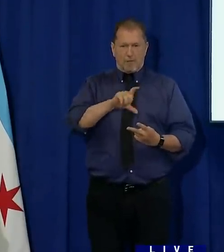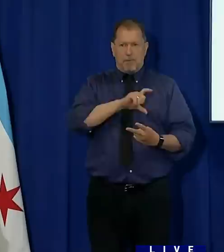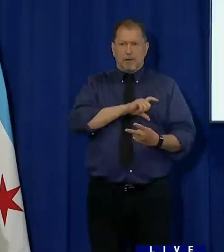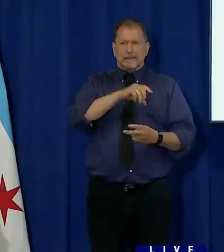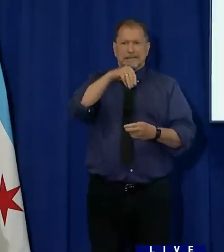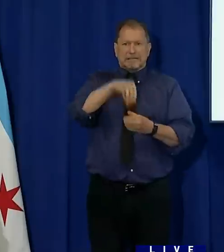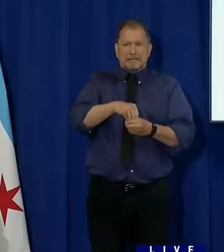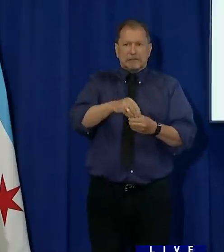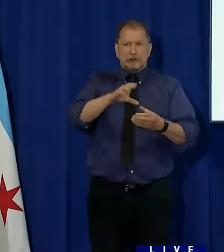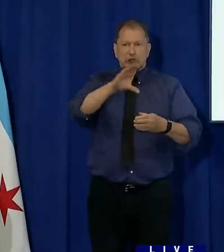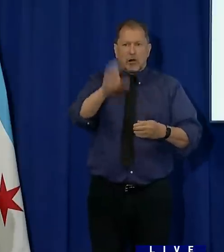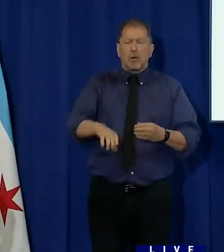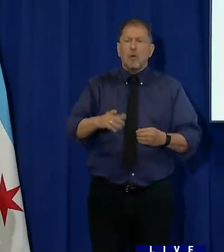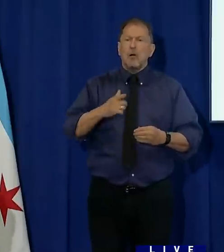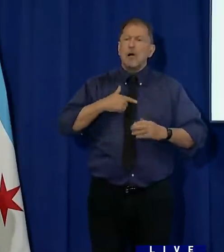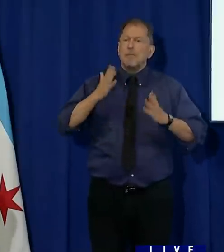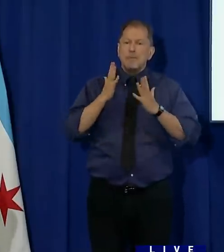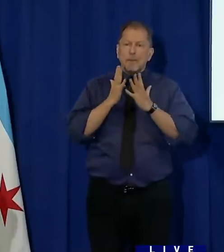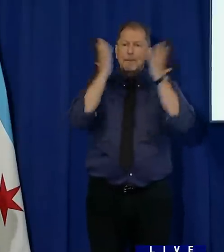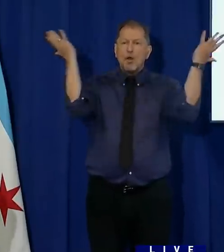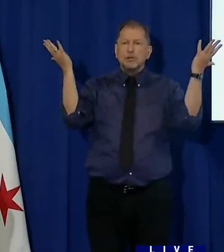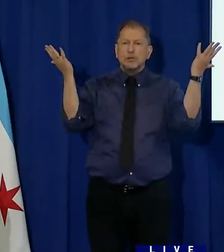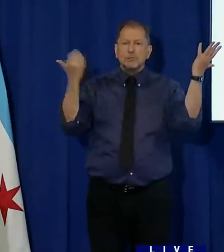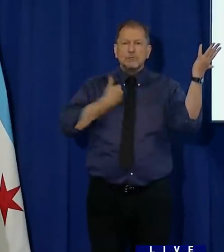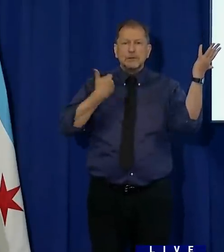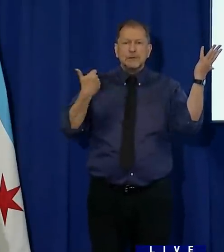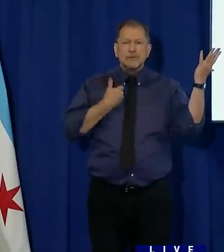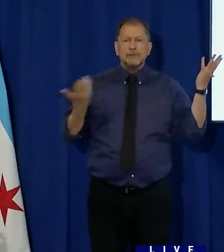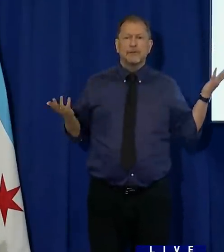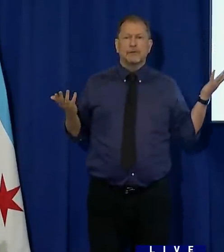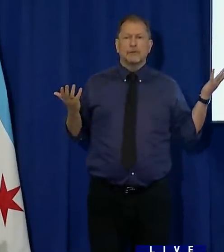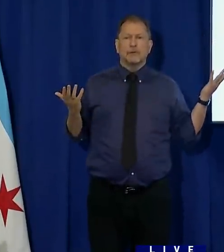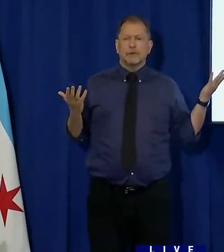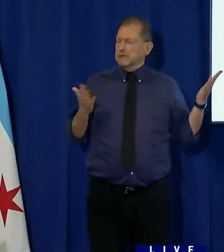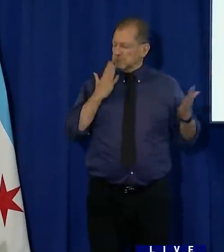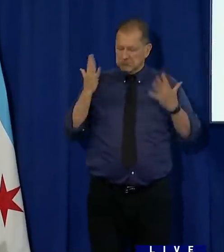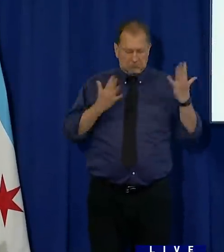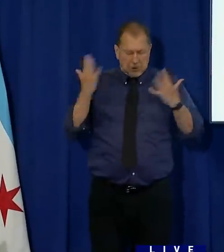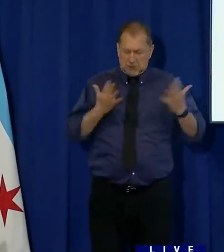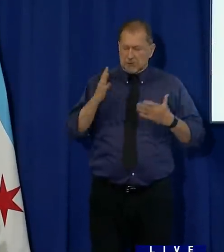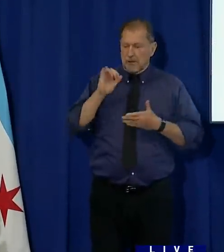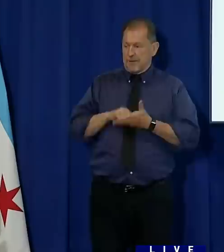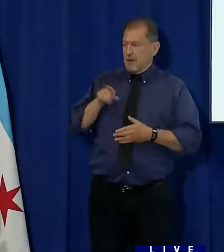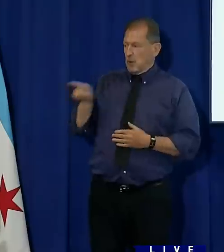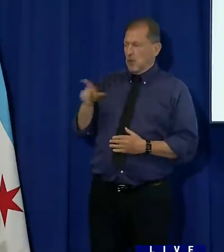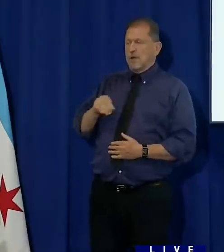And I'm sorry that you and your staff even had to deal with this incredible indignity.